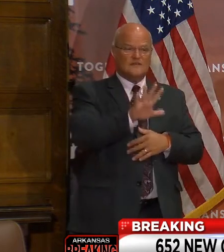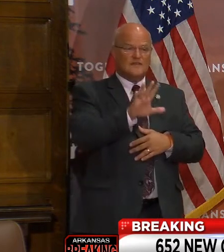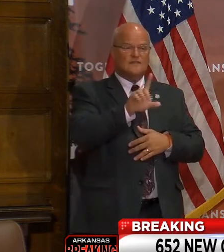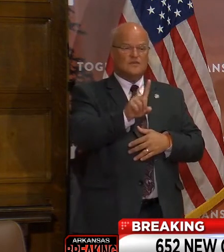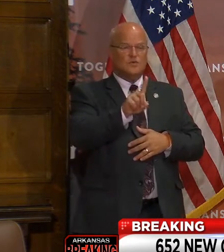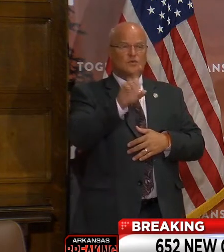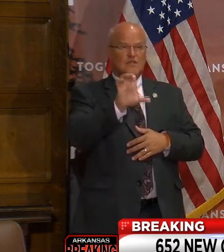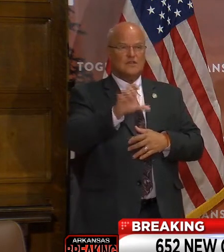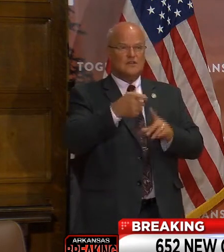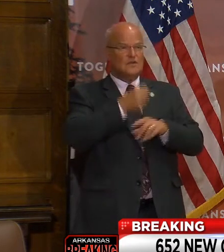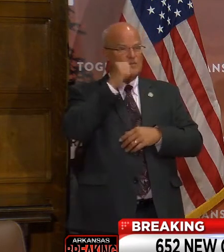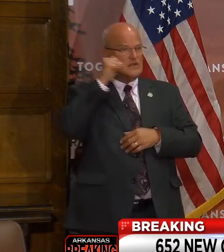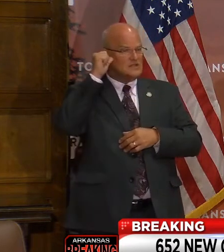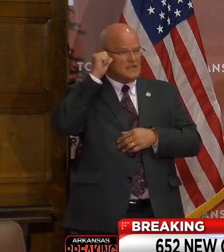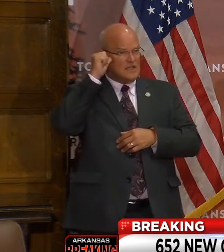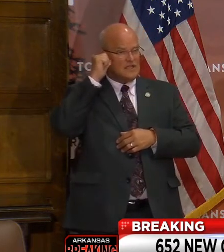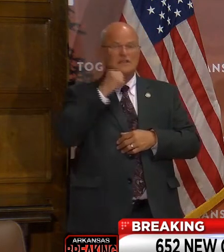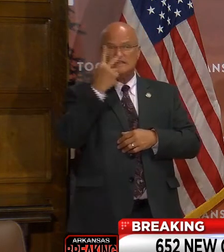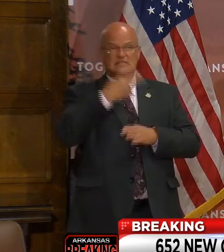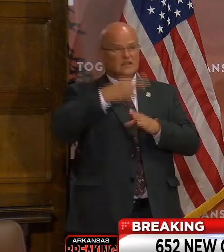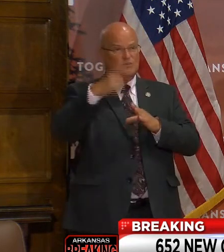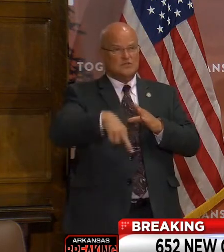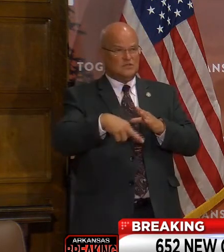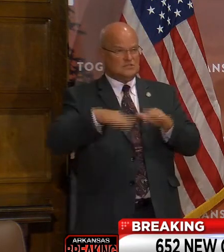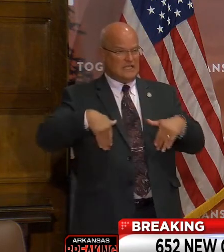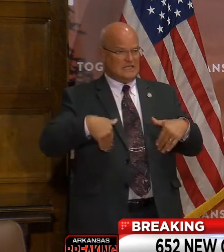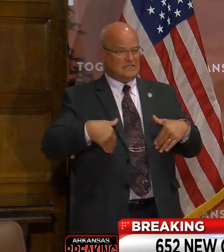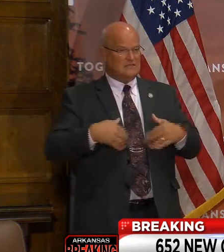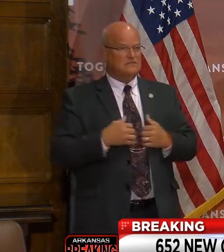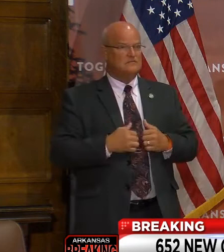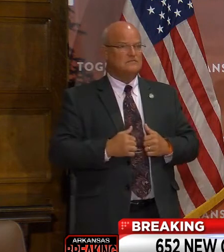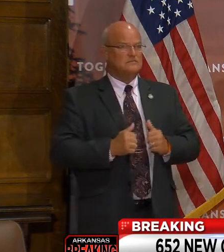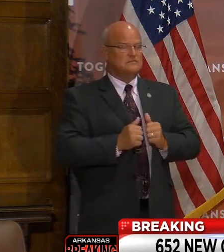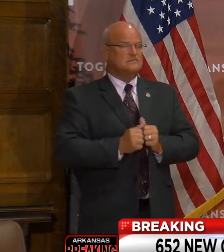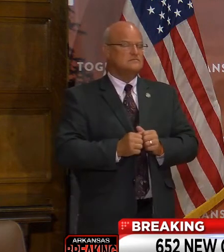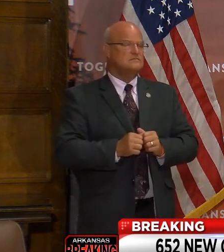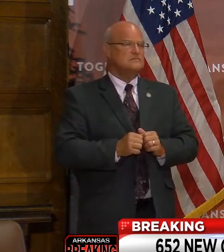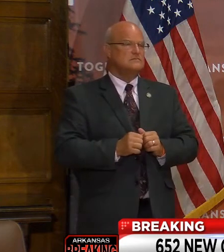from yesterday, you haven't received the results from.